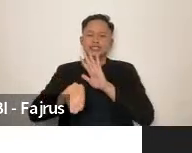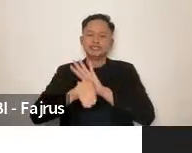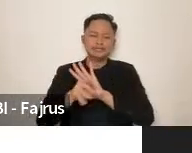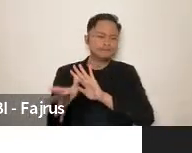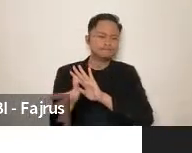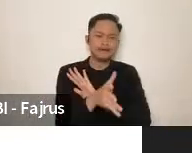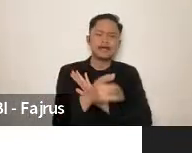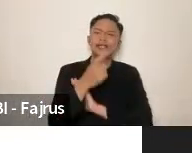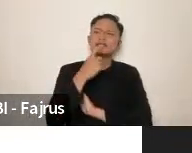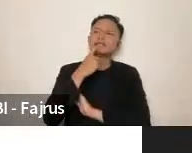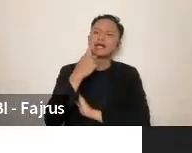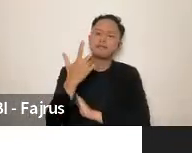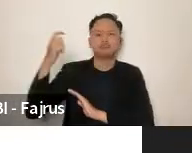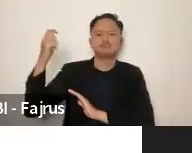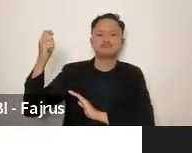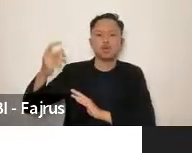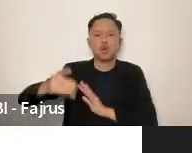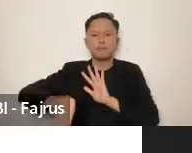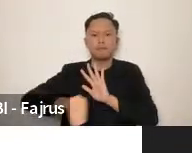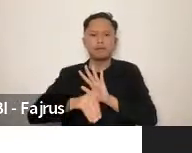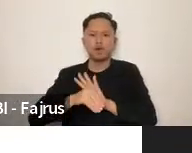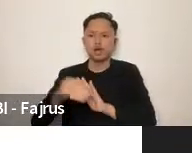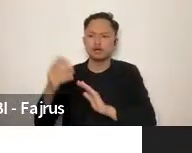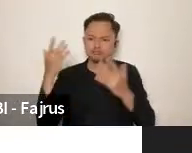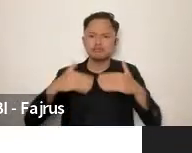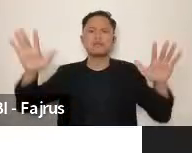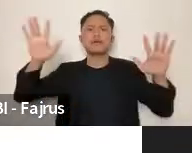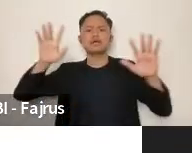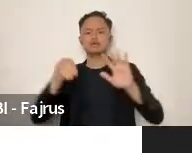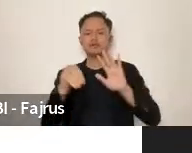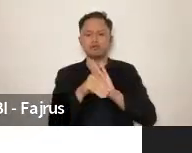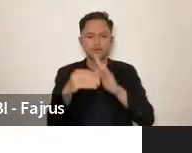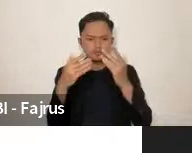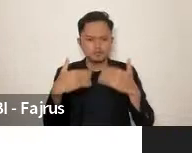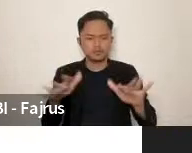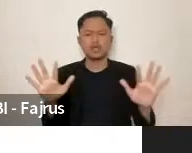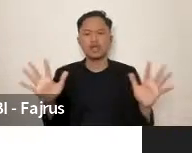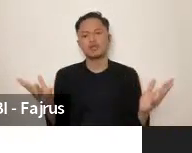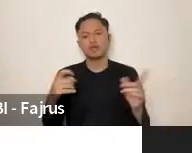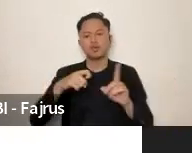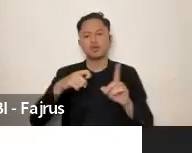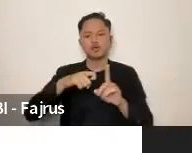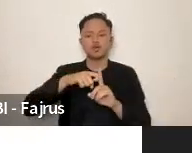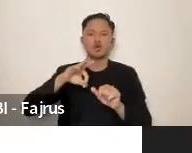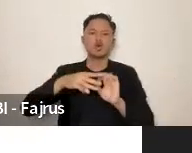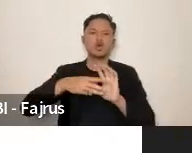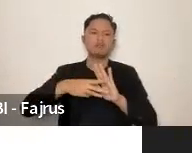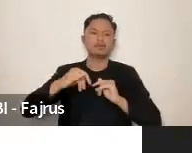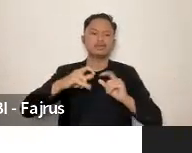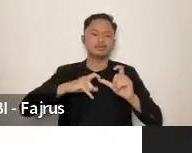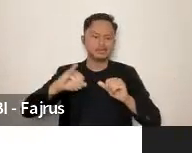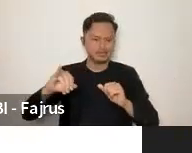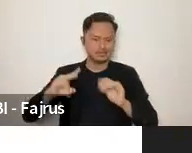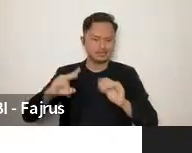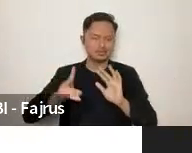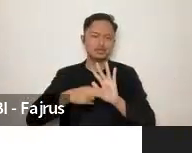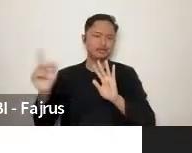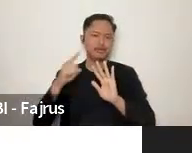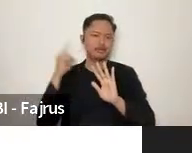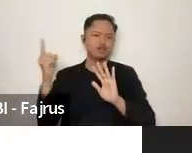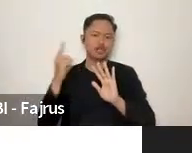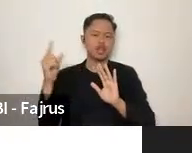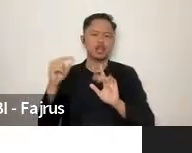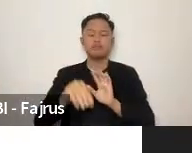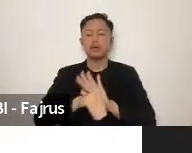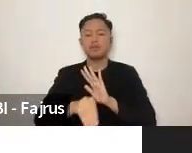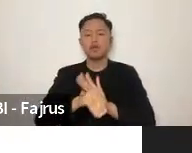West Papua are the ones who are getting the majority of attacks or most majority of the incidences they're facing. But we also see students make up a large